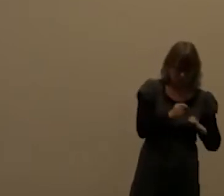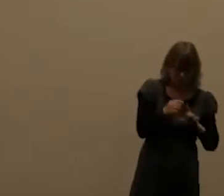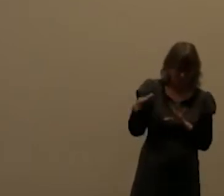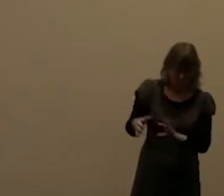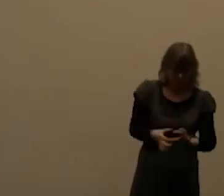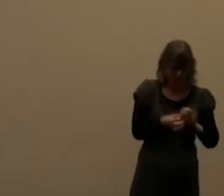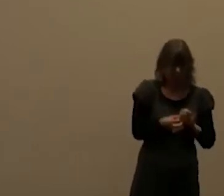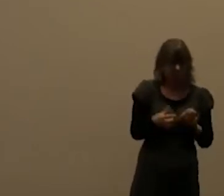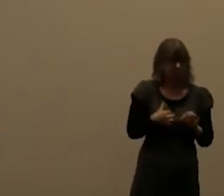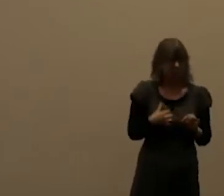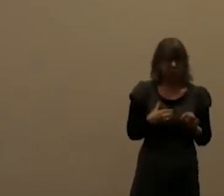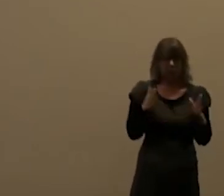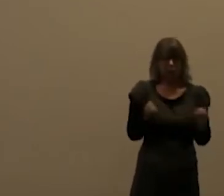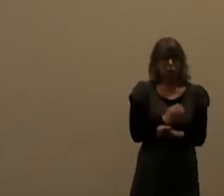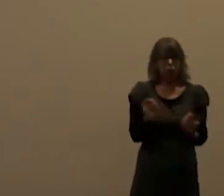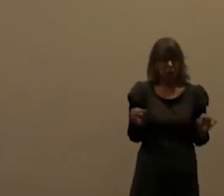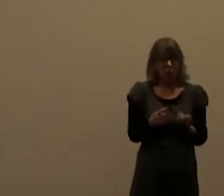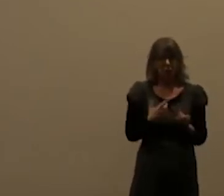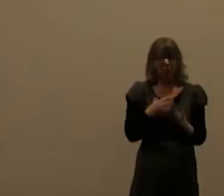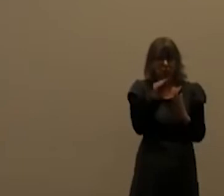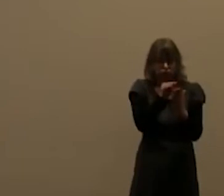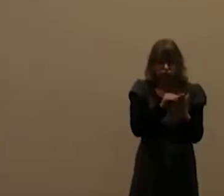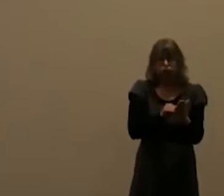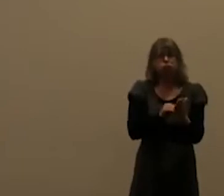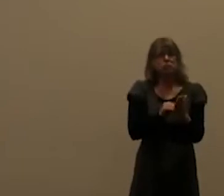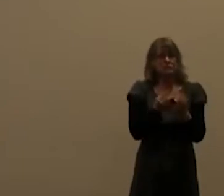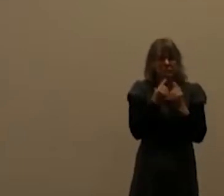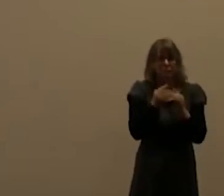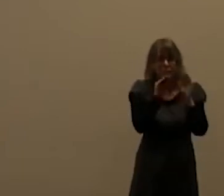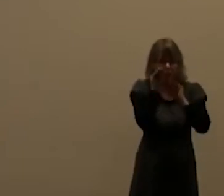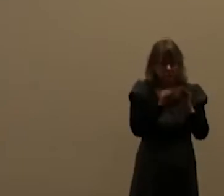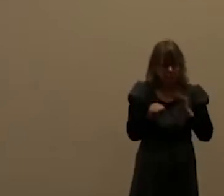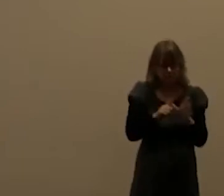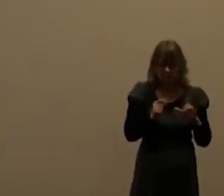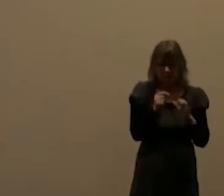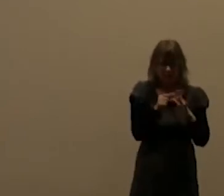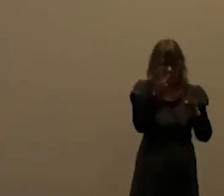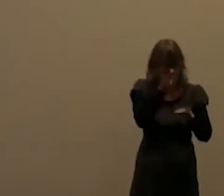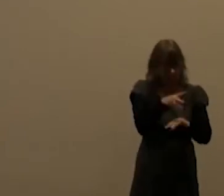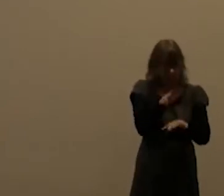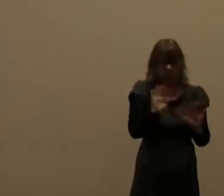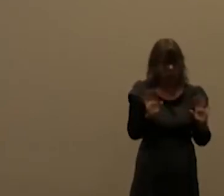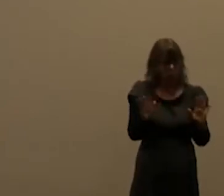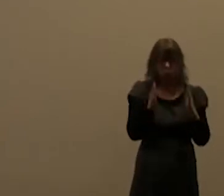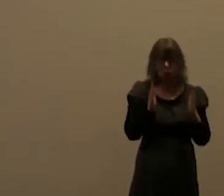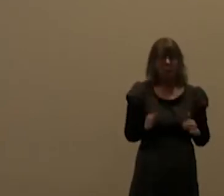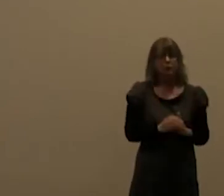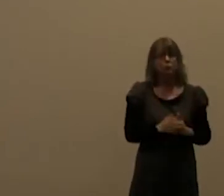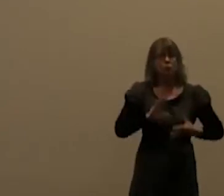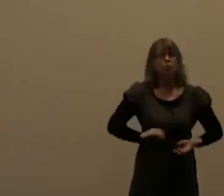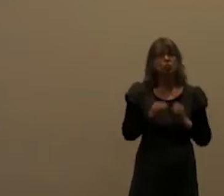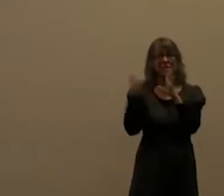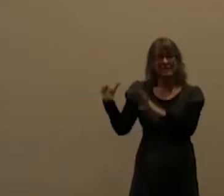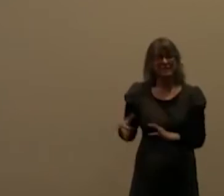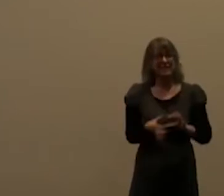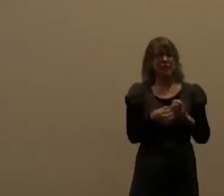without me having to do anything, without me having to fill in all of the REST API calls and all that manual stuff, right? It just created the connector